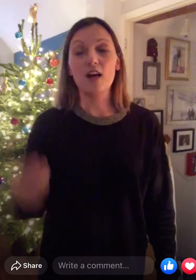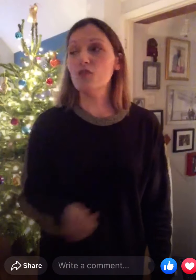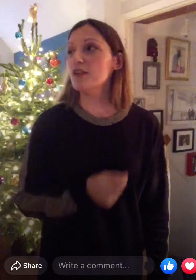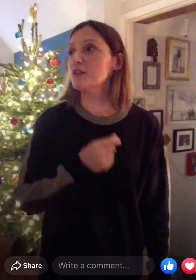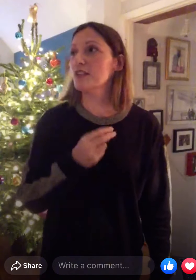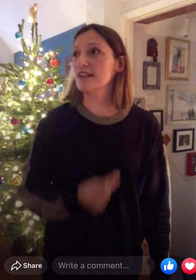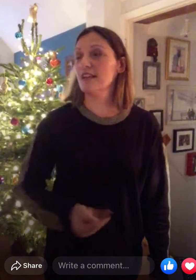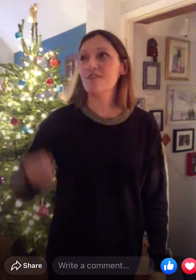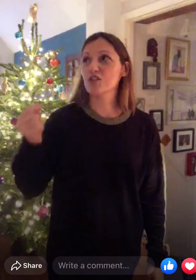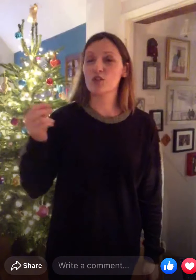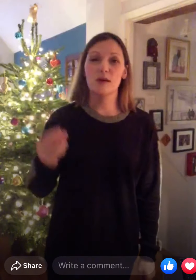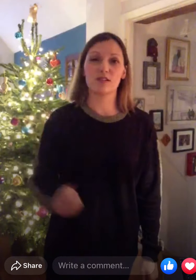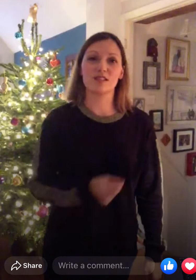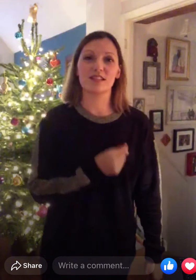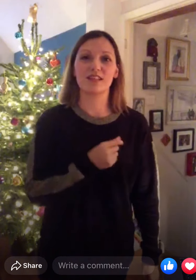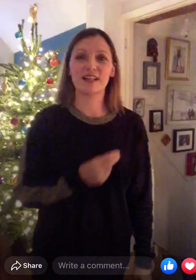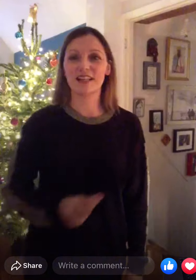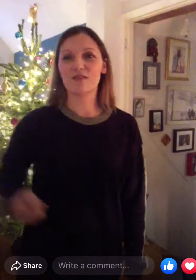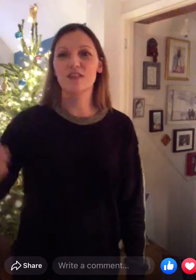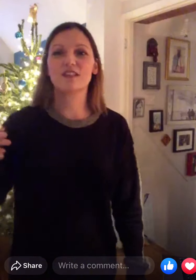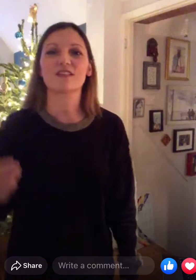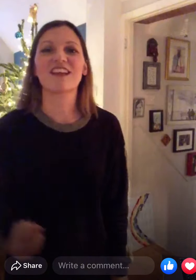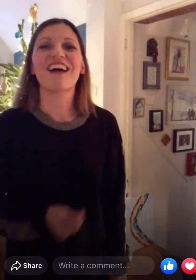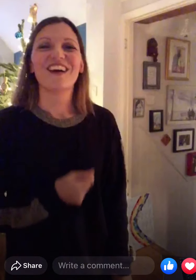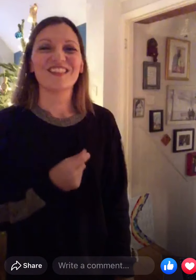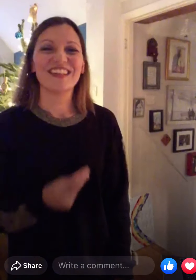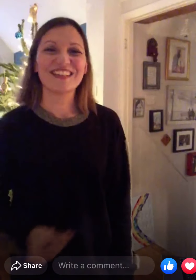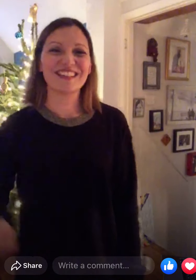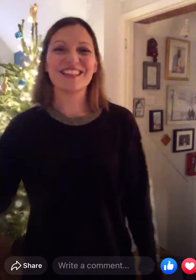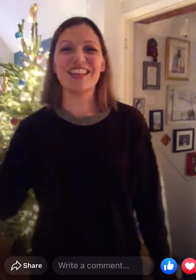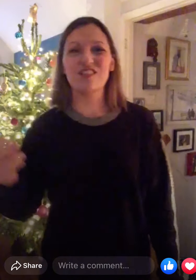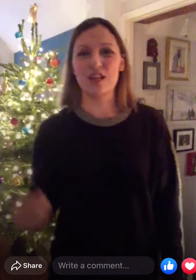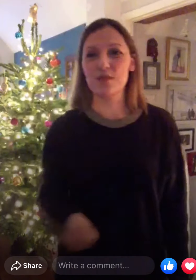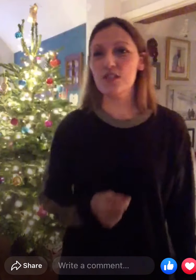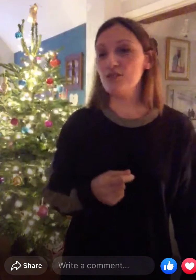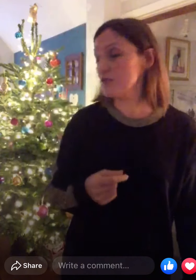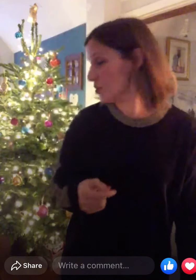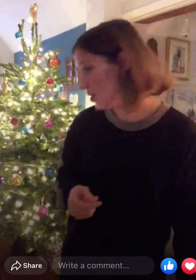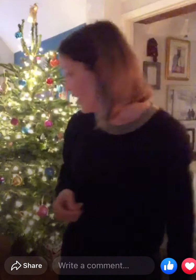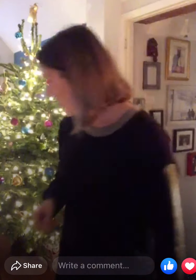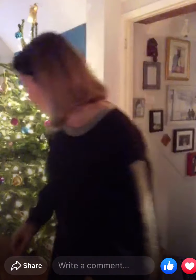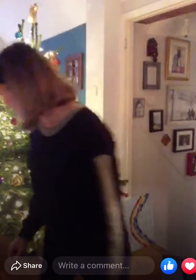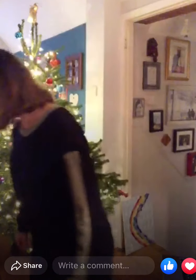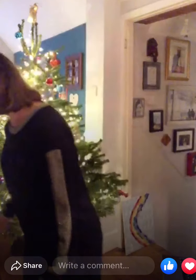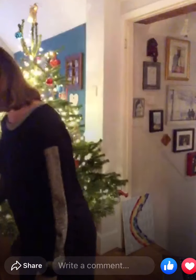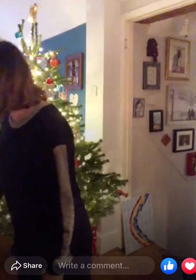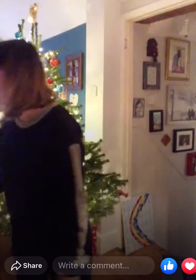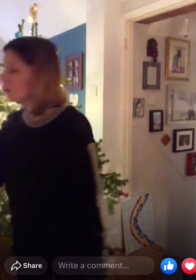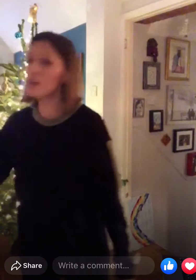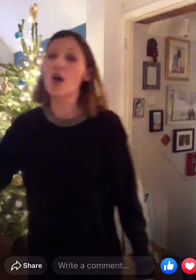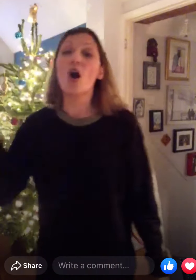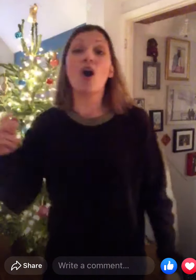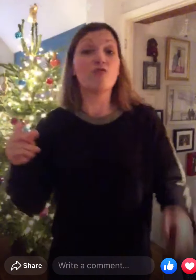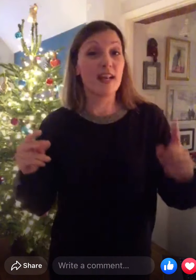Hopefully on the night I'll have jingle bells instead of clicking fingers but it's good to keep time. So joy. that the note? Ready?